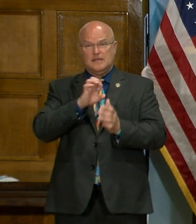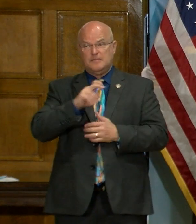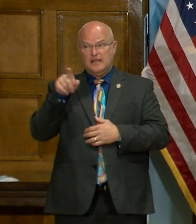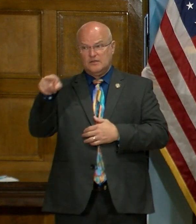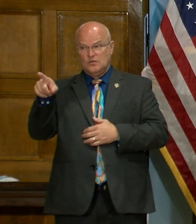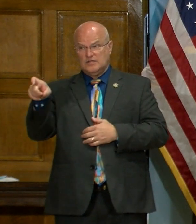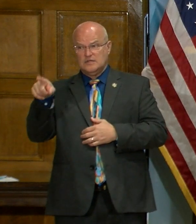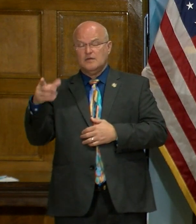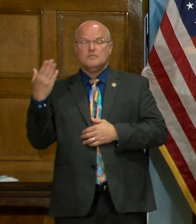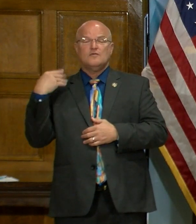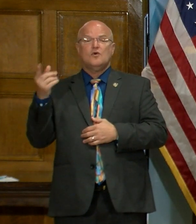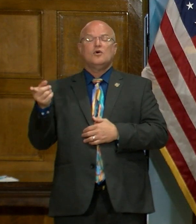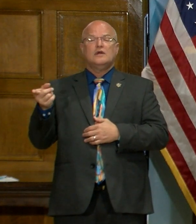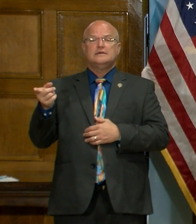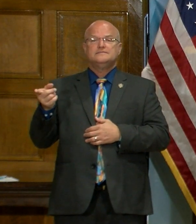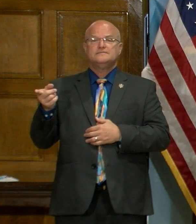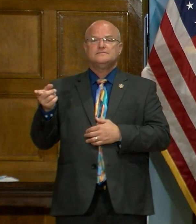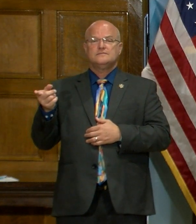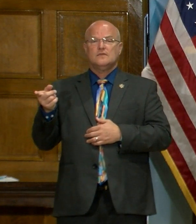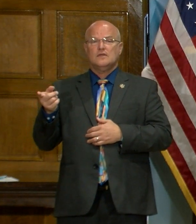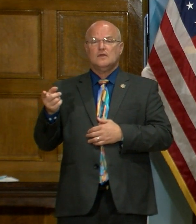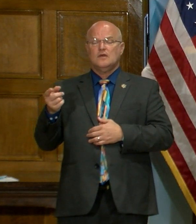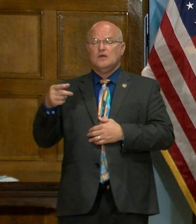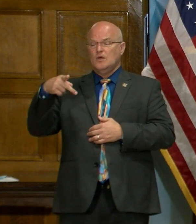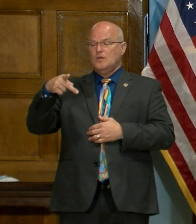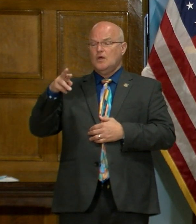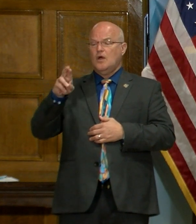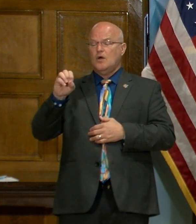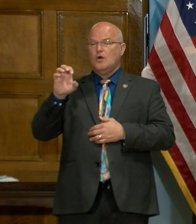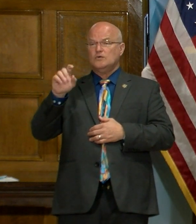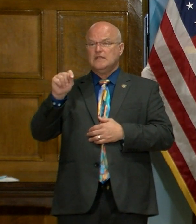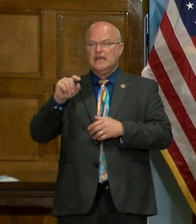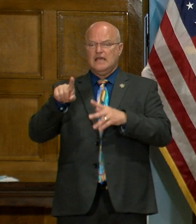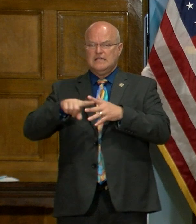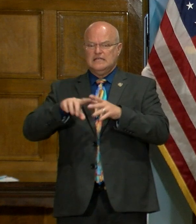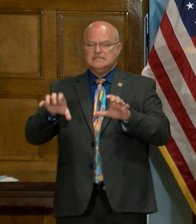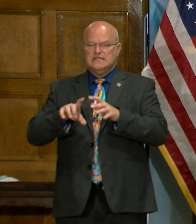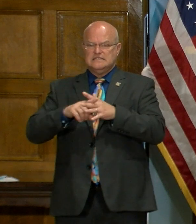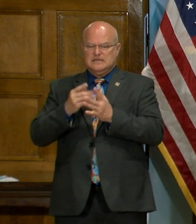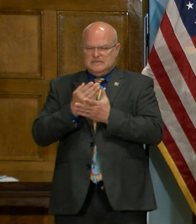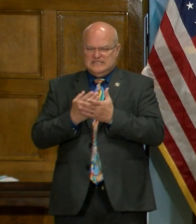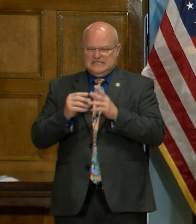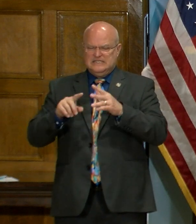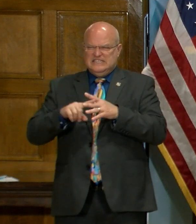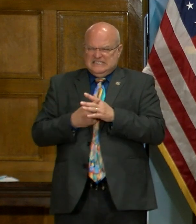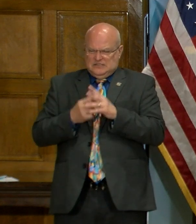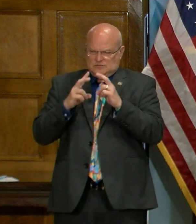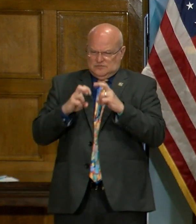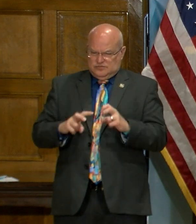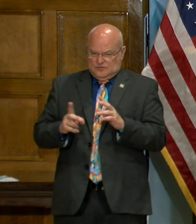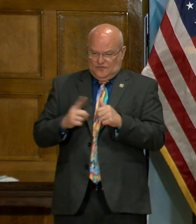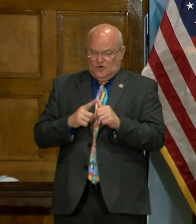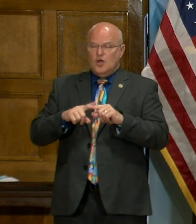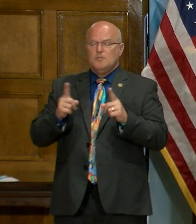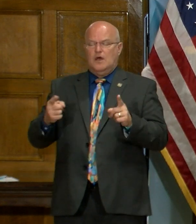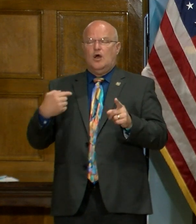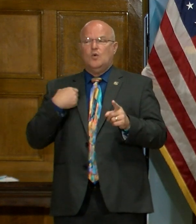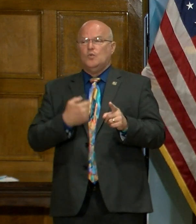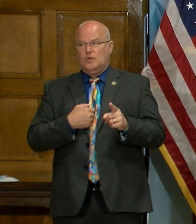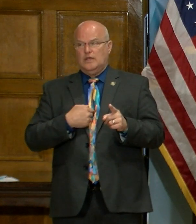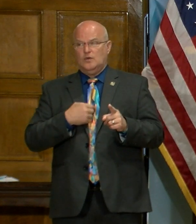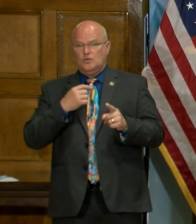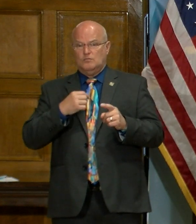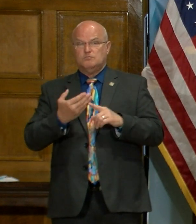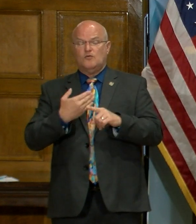to the questions asked before. ProTech does some initial forensics on it, but we're going to, before